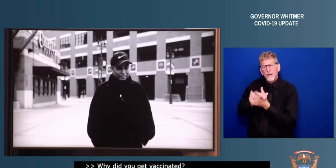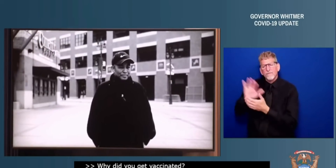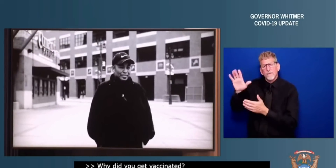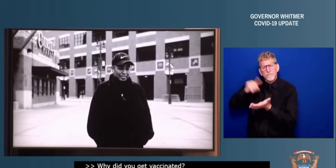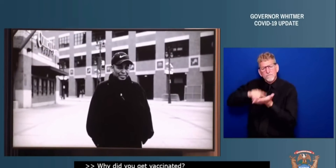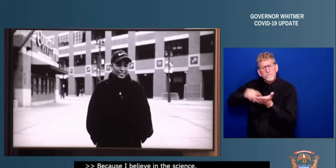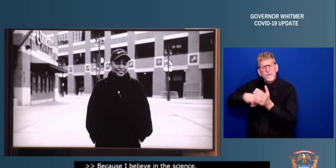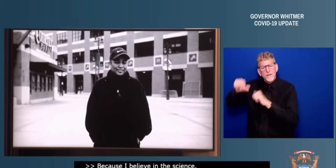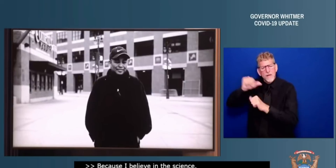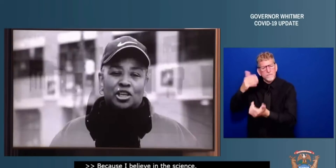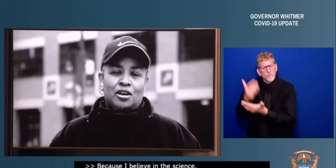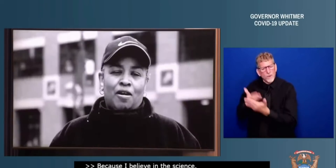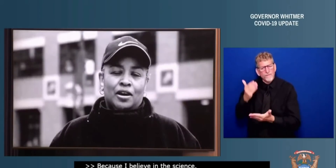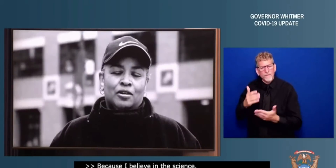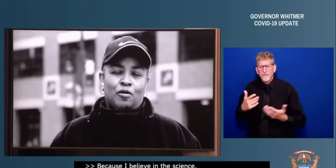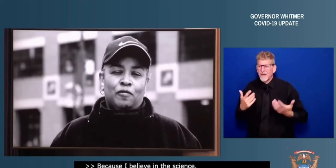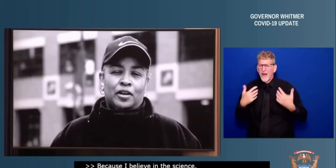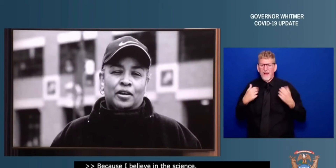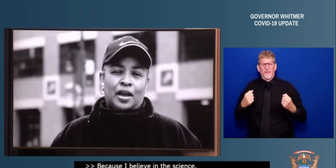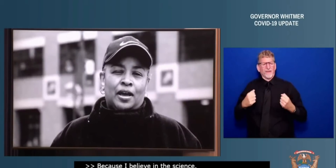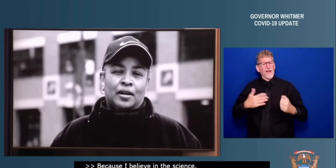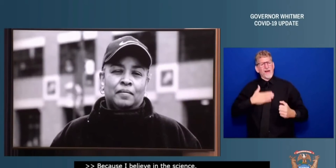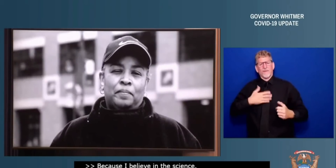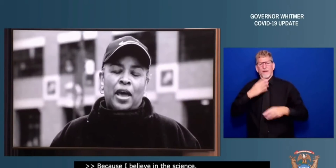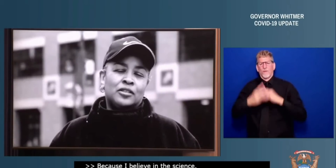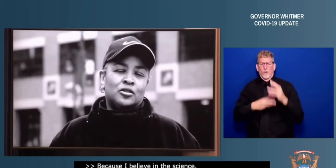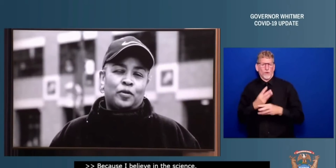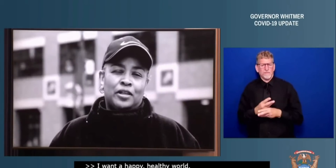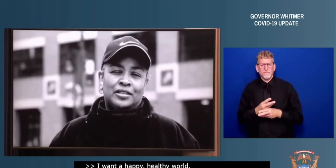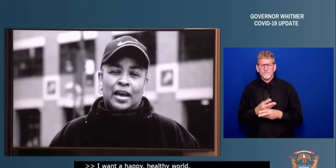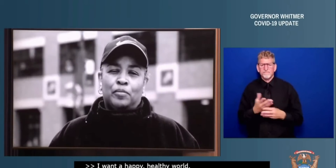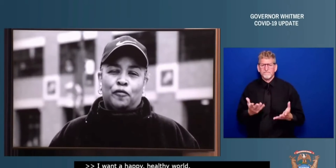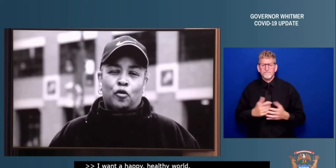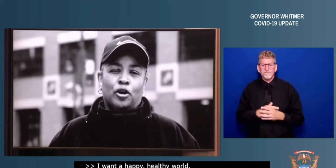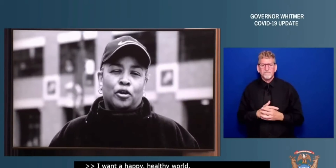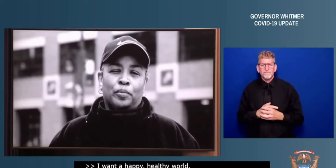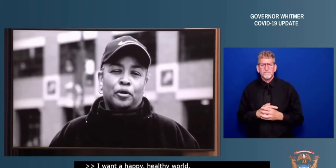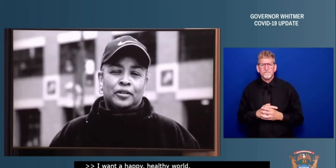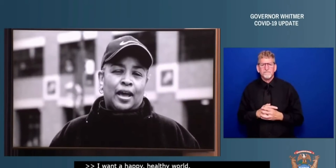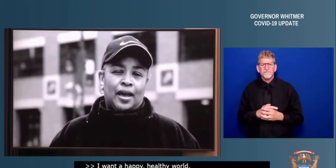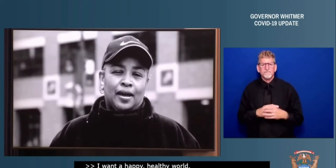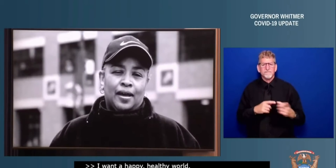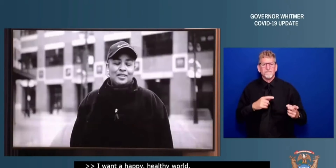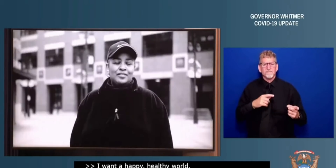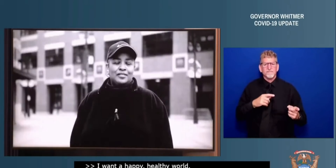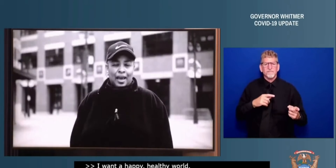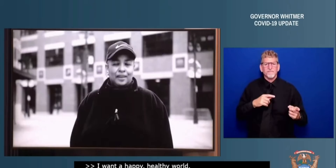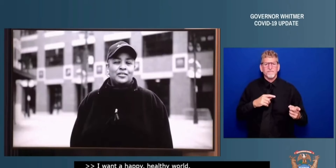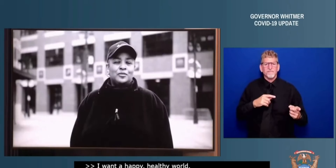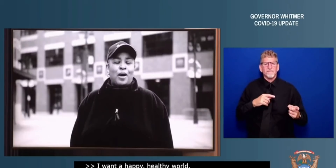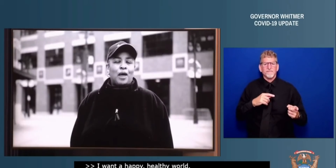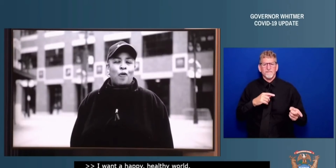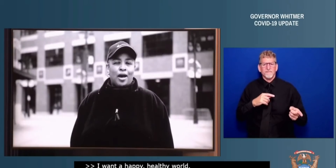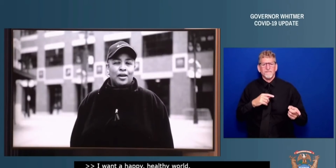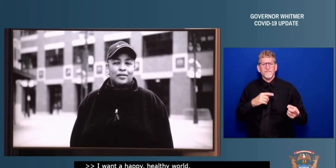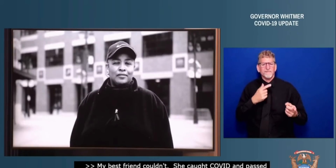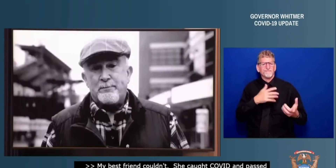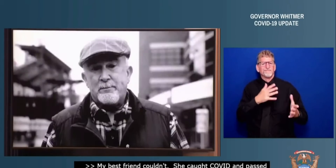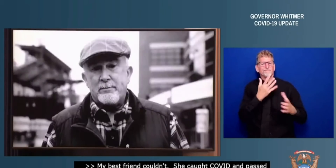friend couldn't. She caught COVID and passed away the day before her birthday. That is